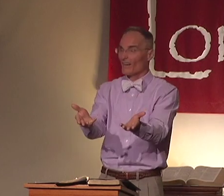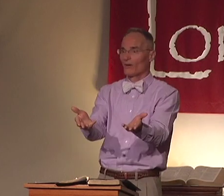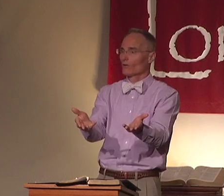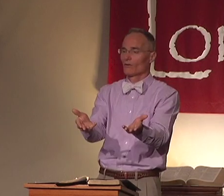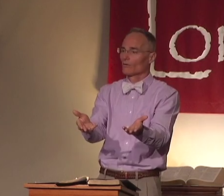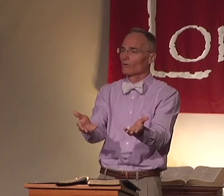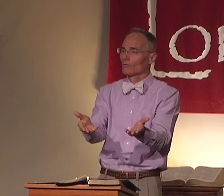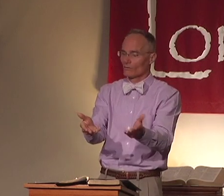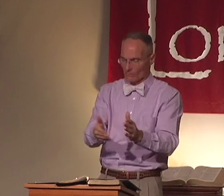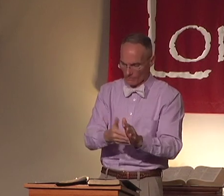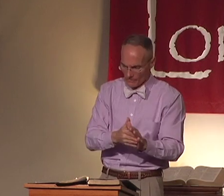He was there.